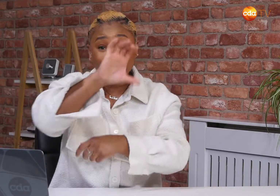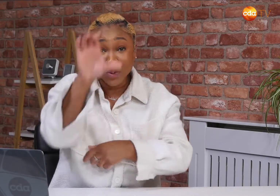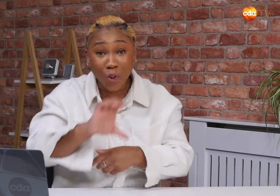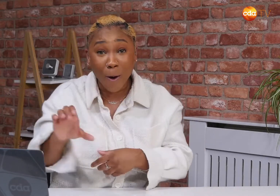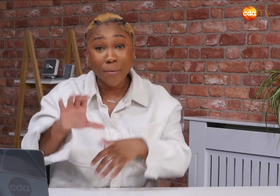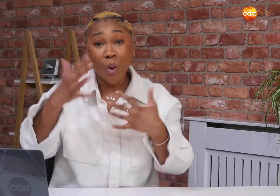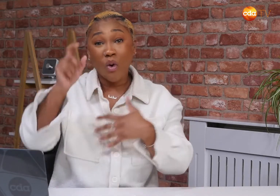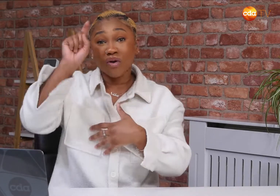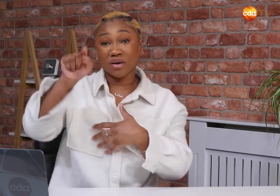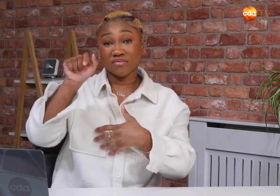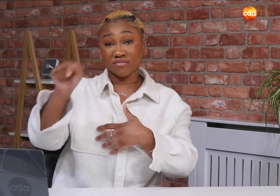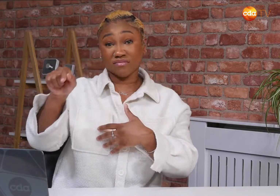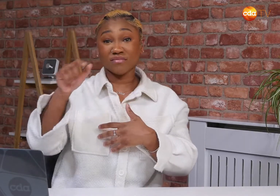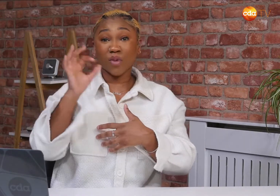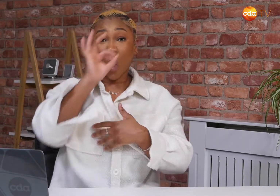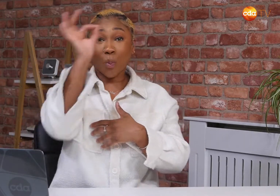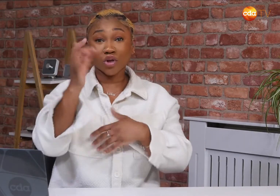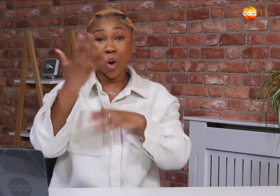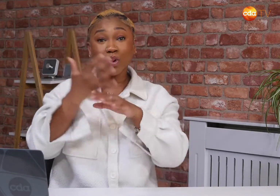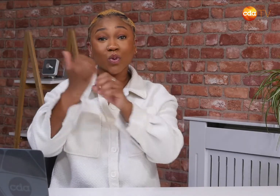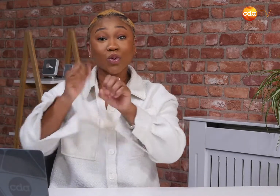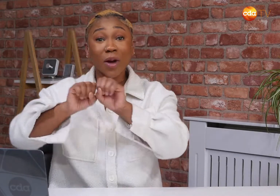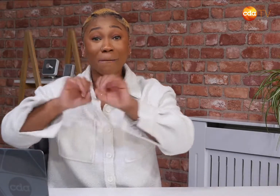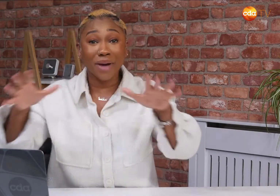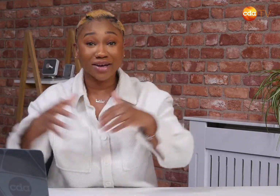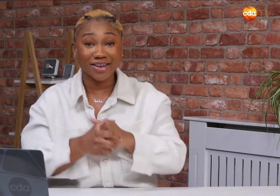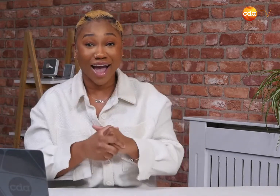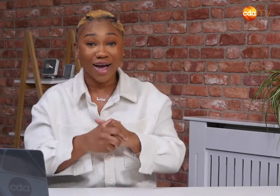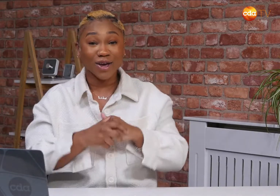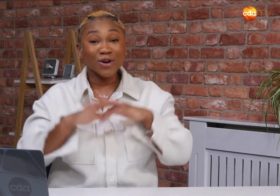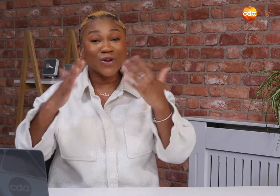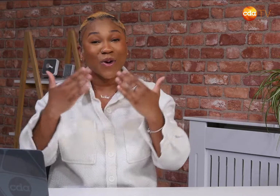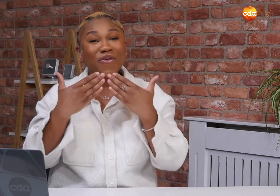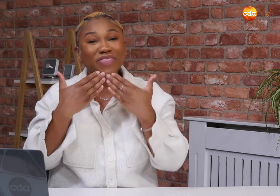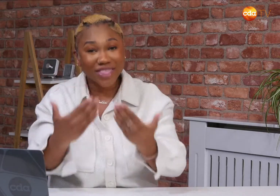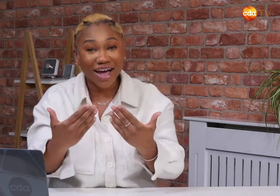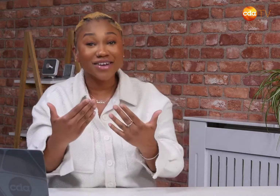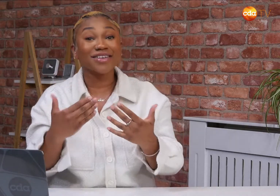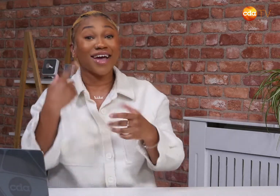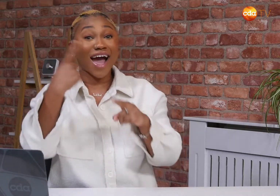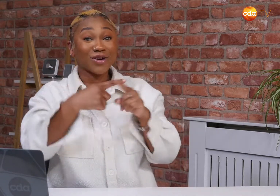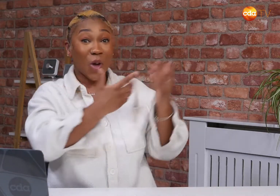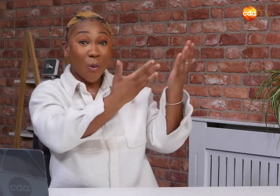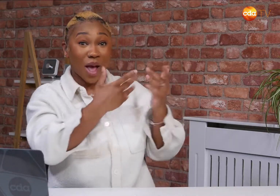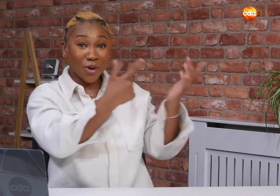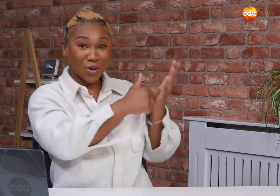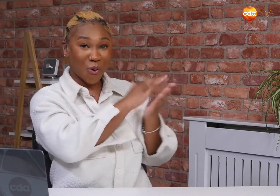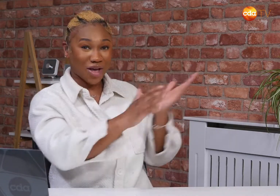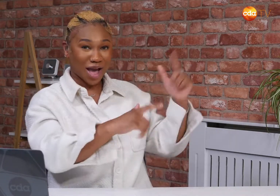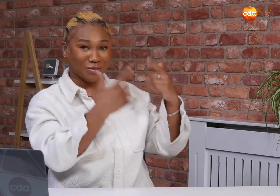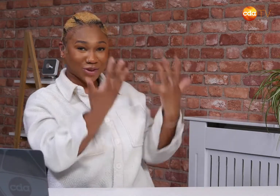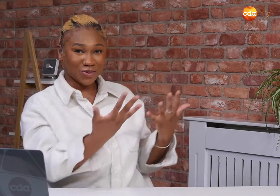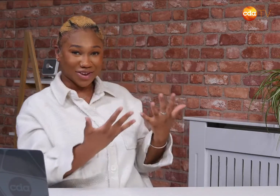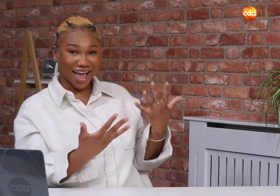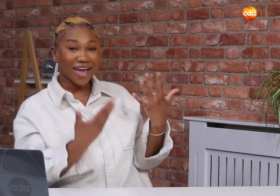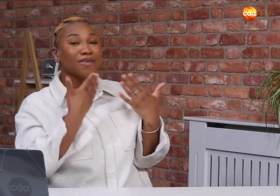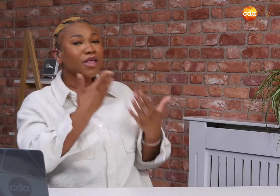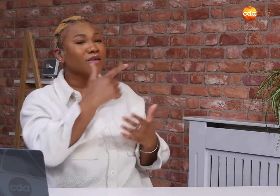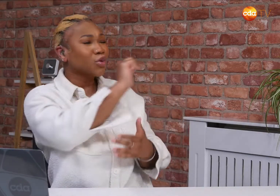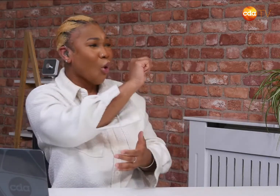can click and join live, you can join by Zoom, or you can type your comments on social media and we'll ask them to Ruth while she's here today.